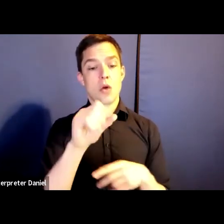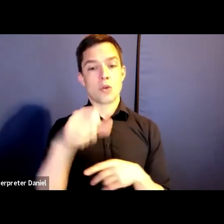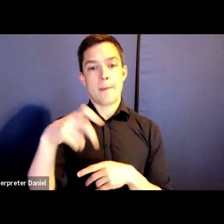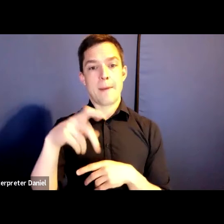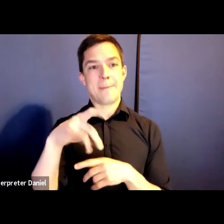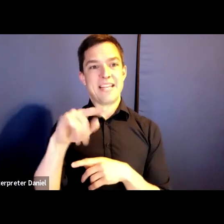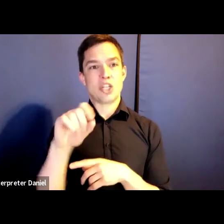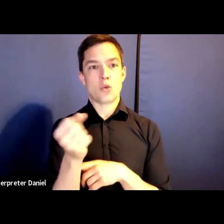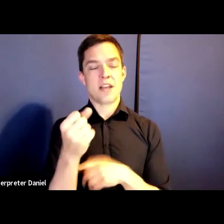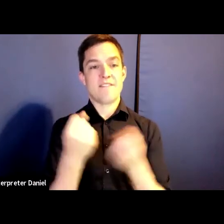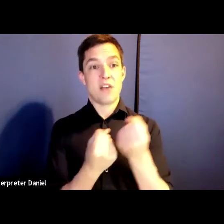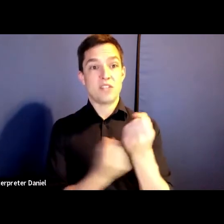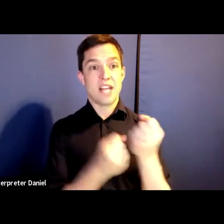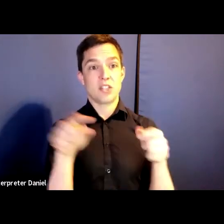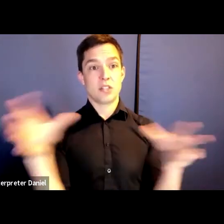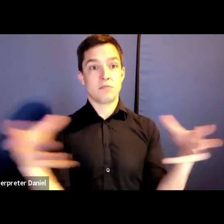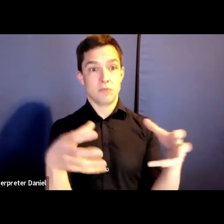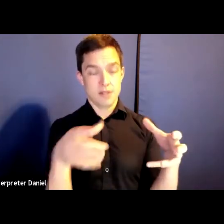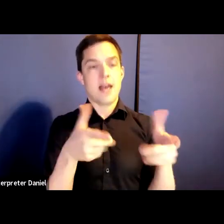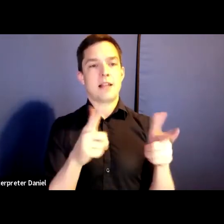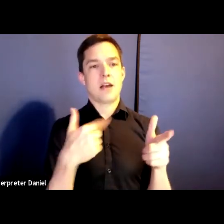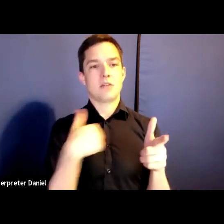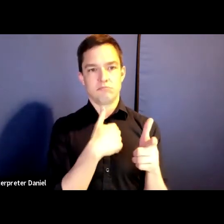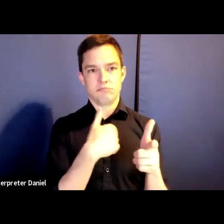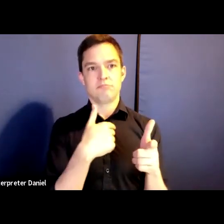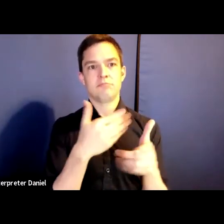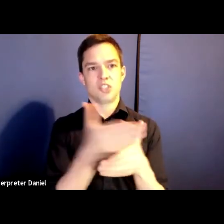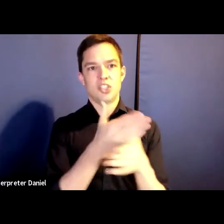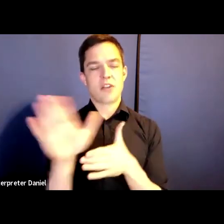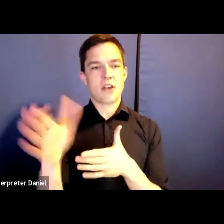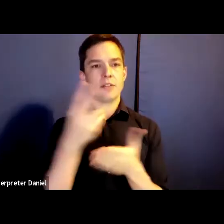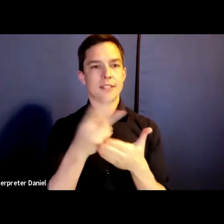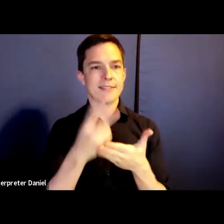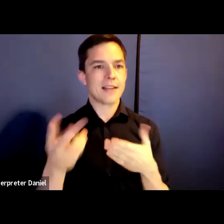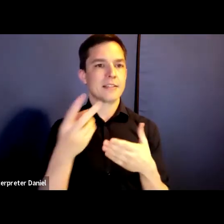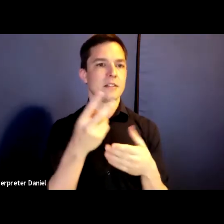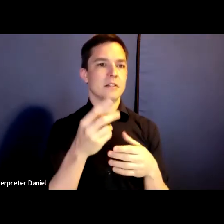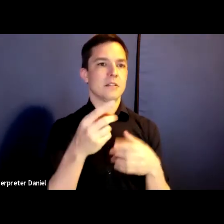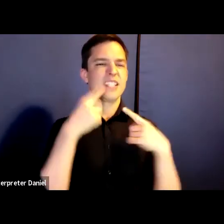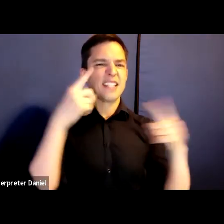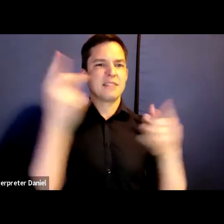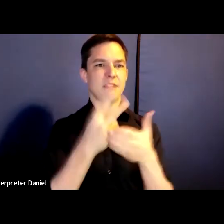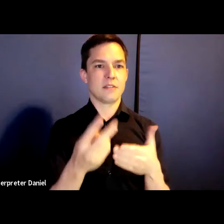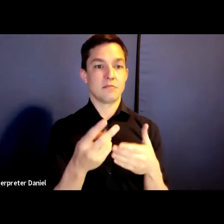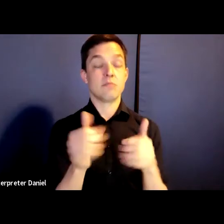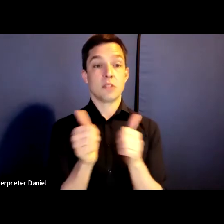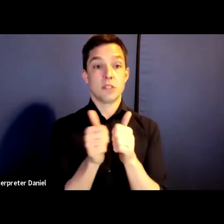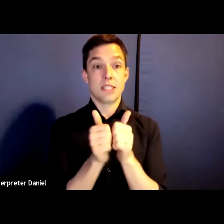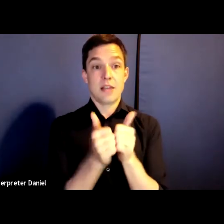This allowed this organization to share with us their successes and failures, and together we identify